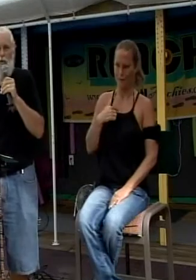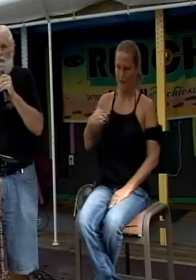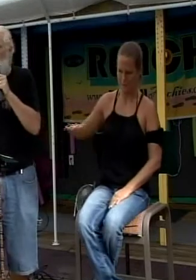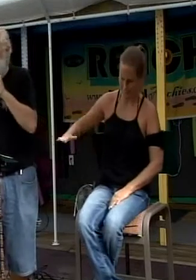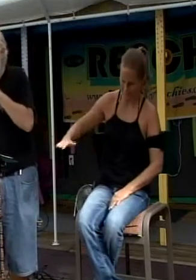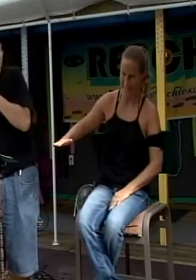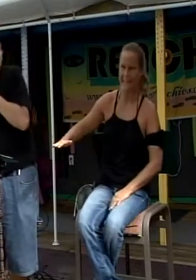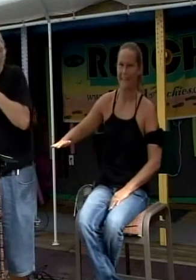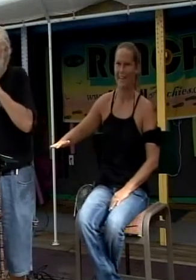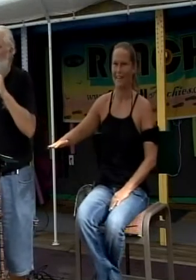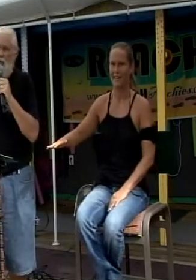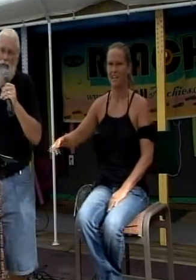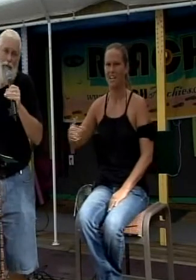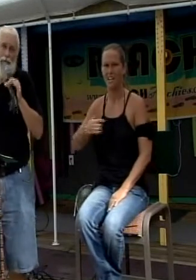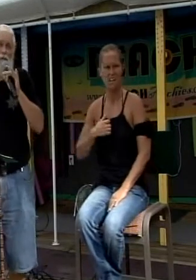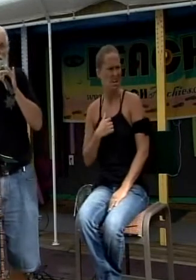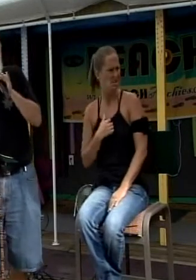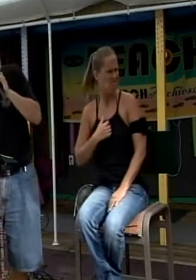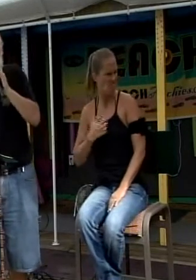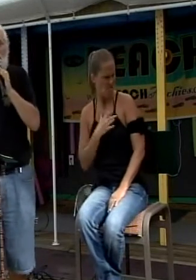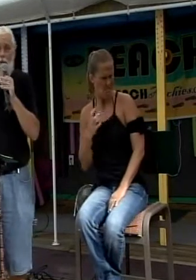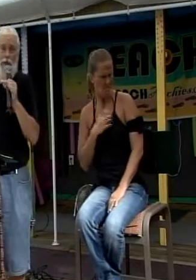doing all the work, and they weren't doing any of the work.